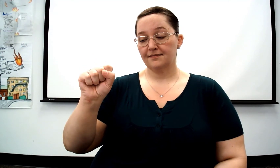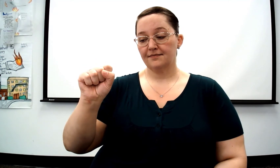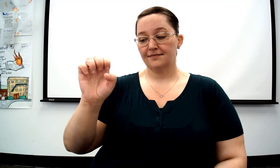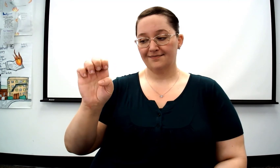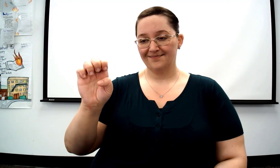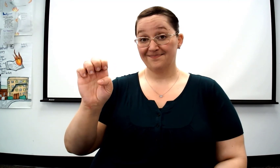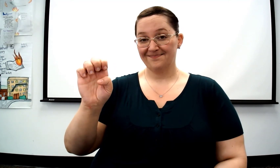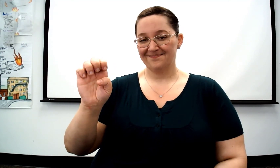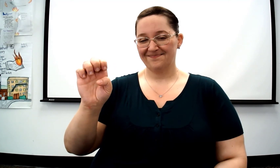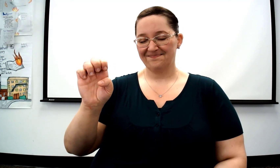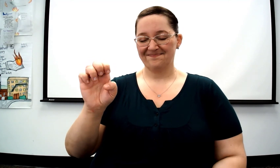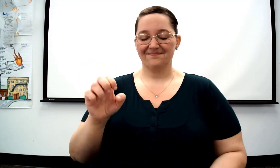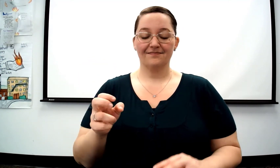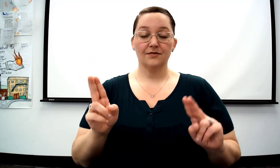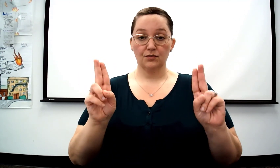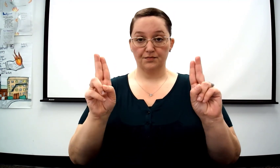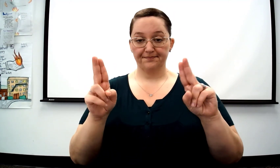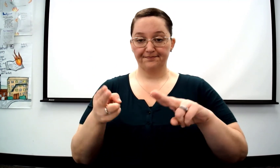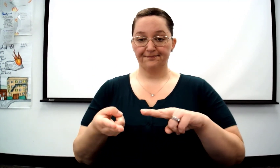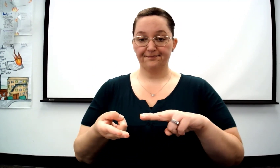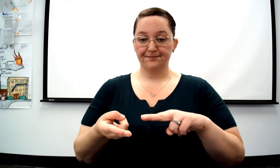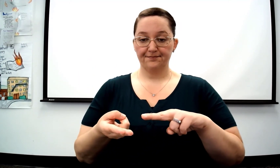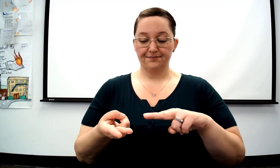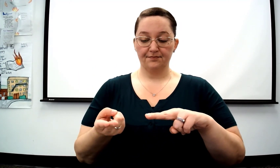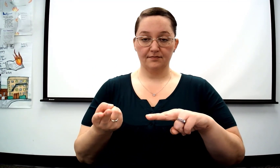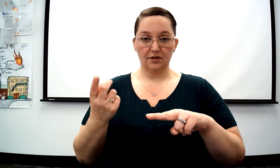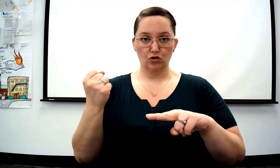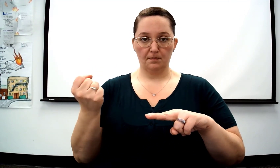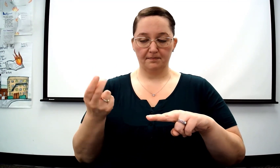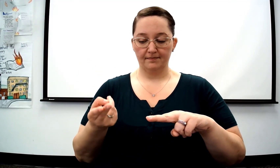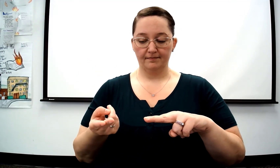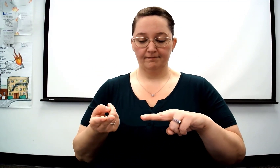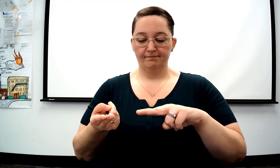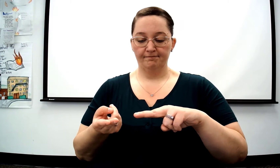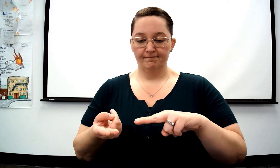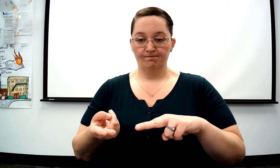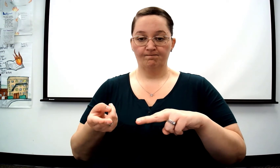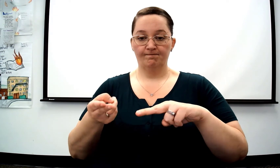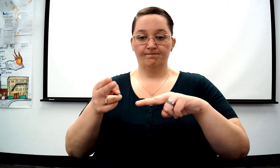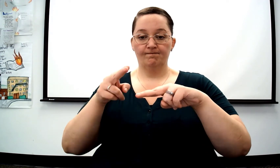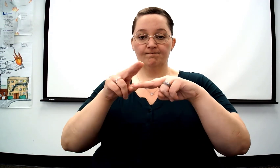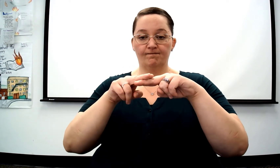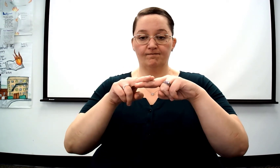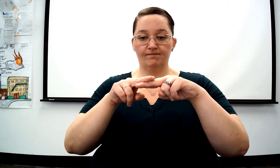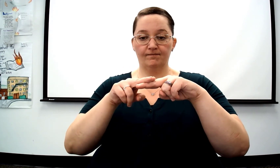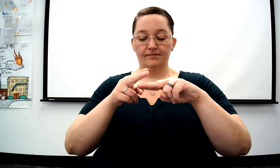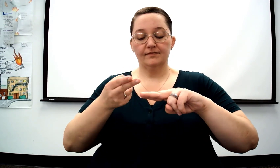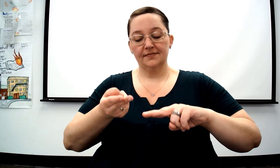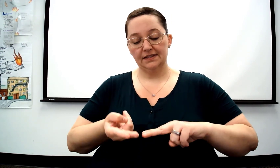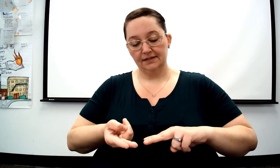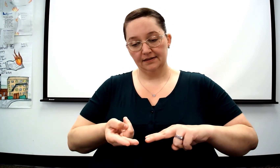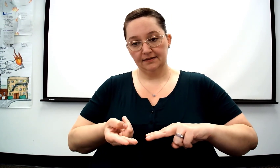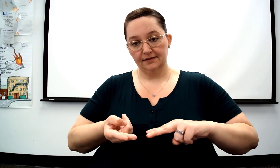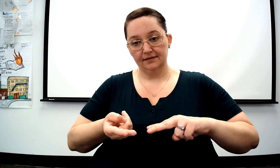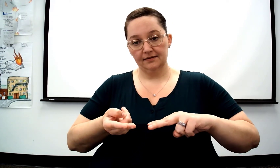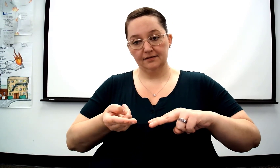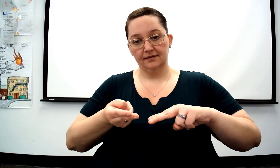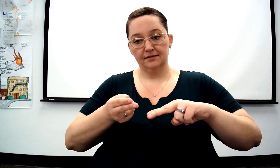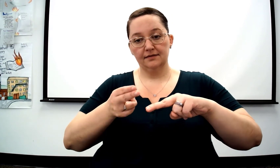The sign increase. You're going to have two U hand shapes. Your dominant is going to start palm up and then flip to being on